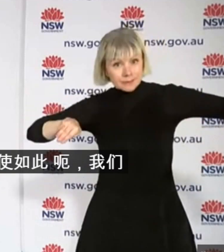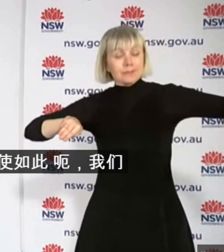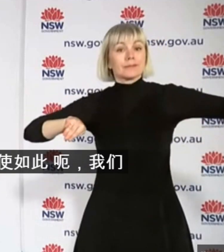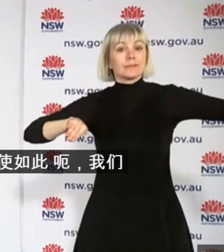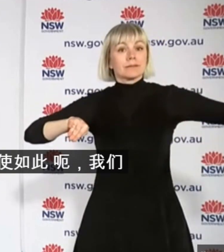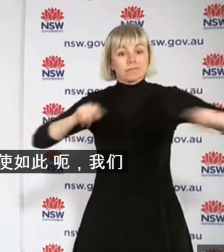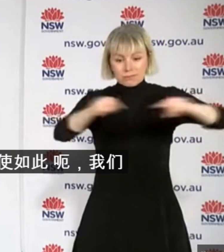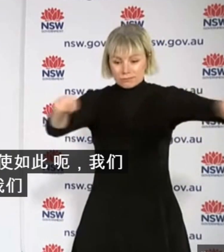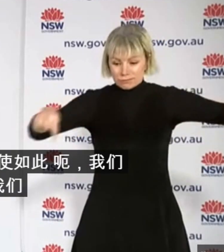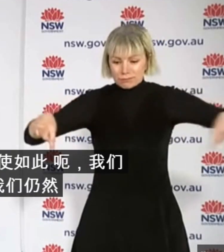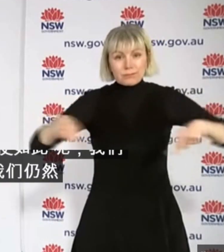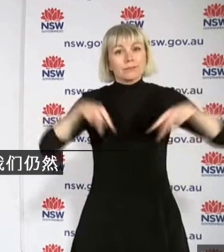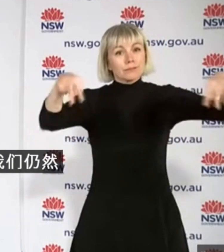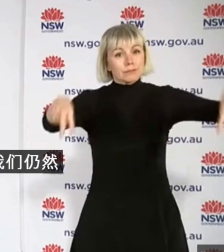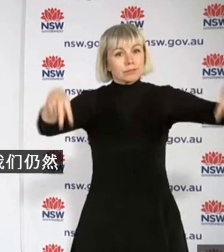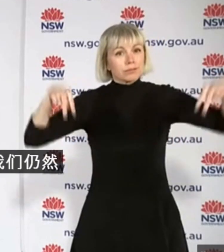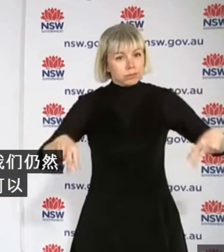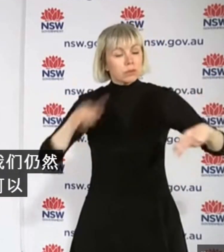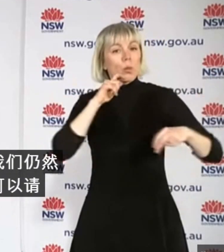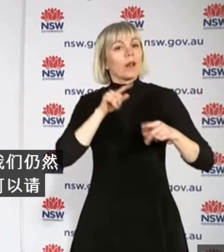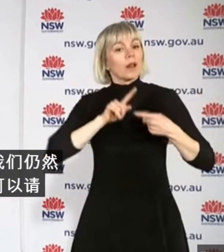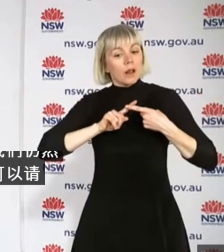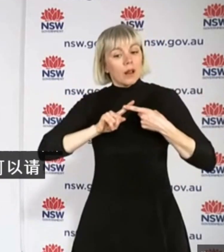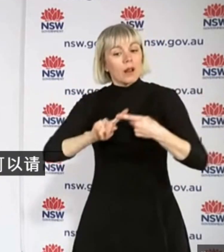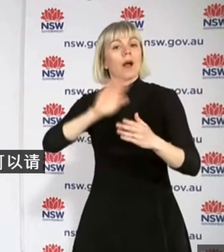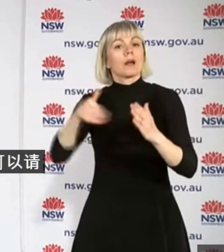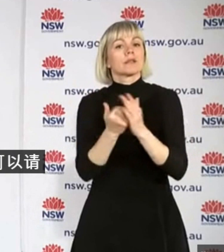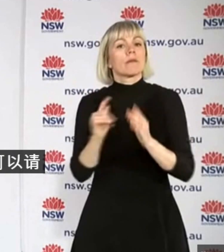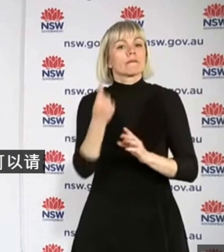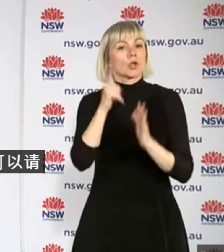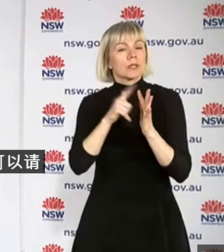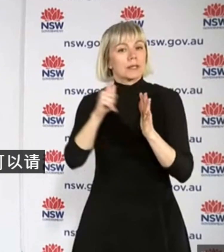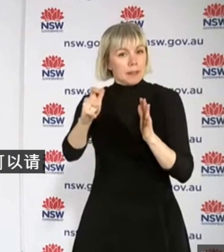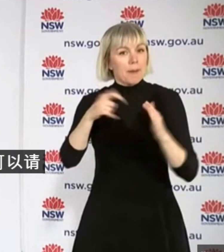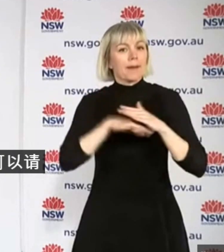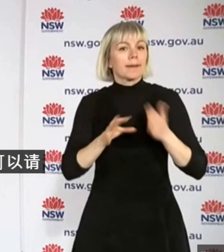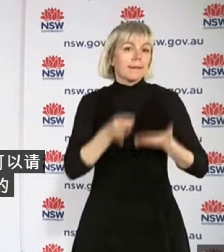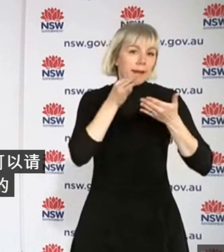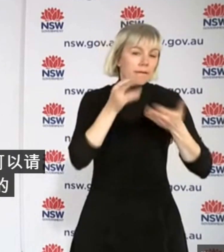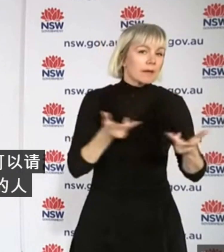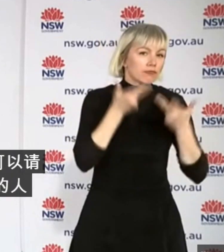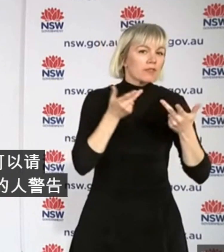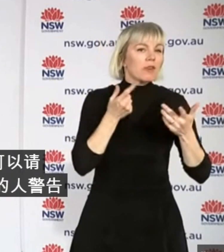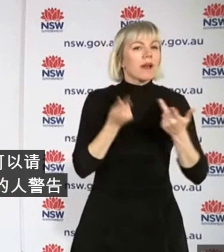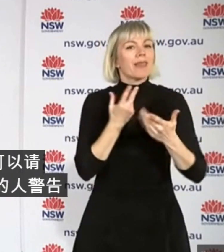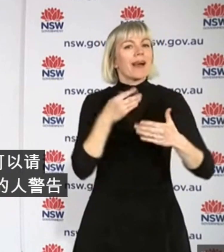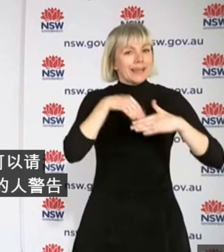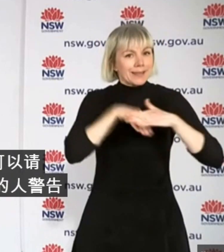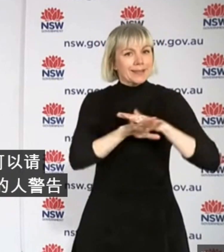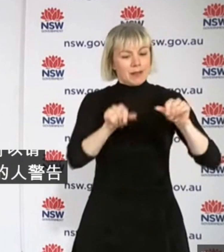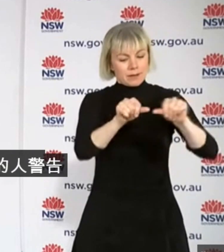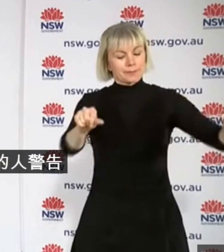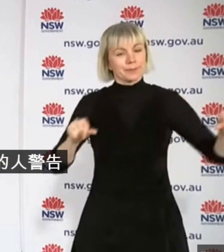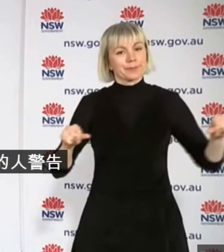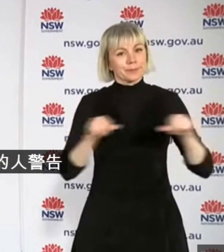a staged way, we still all have to be on guard. And can I please caution people, between 70% and 80% double dose,